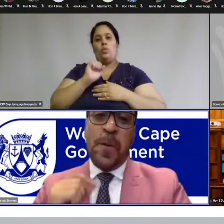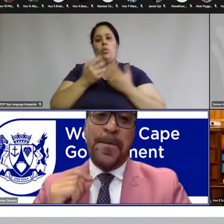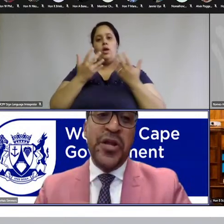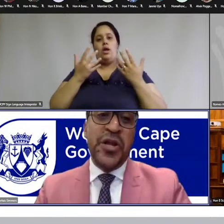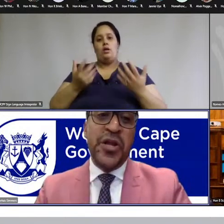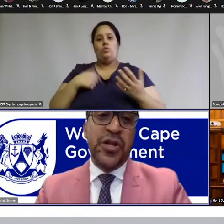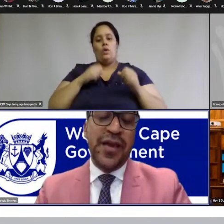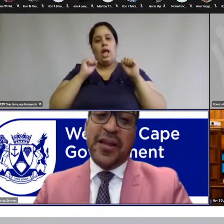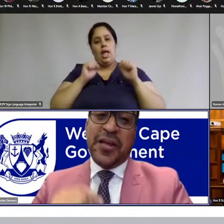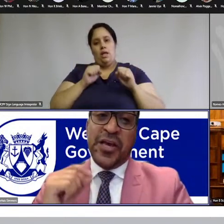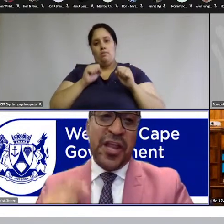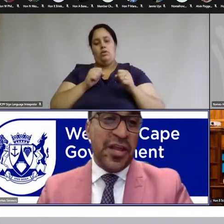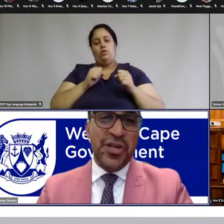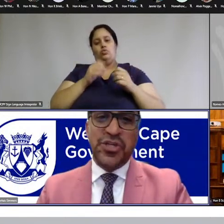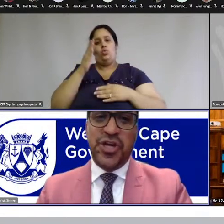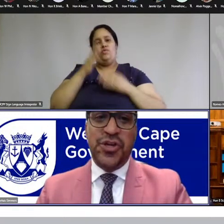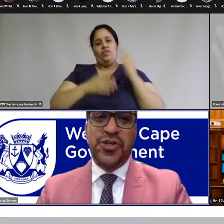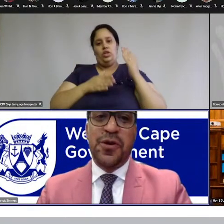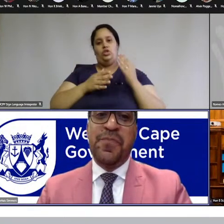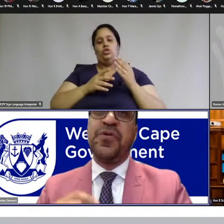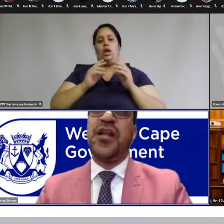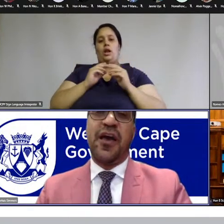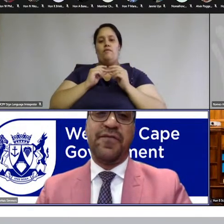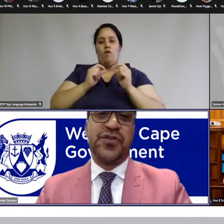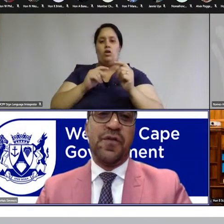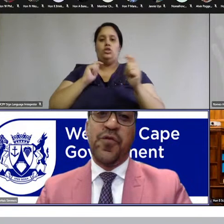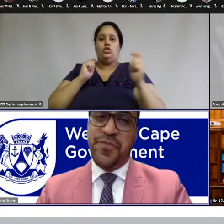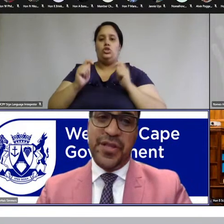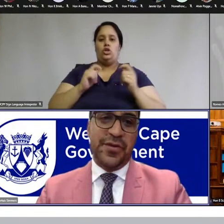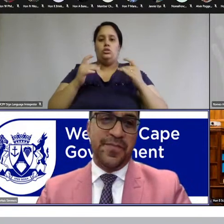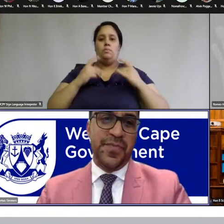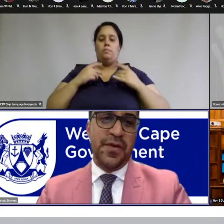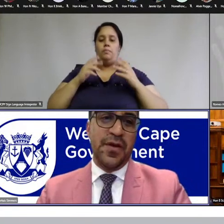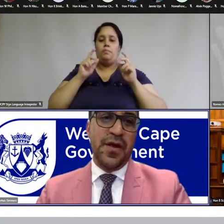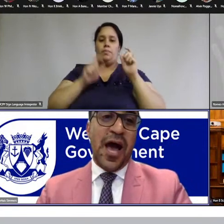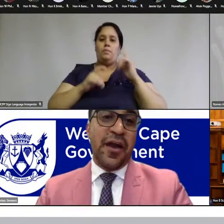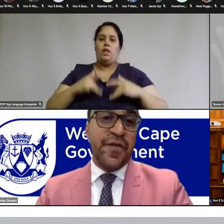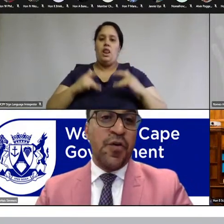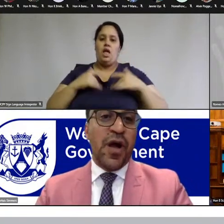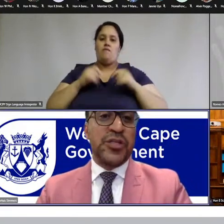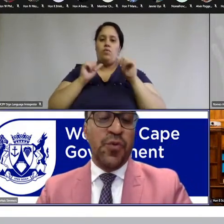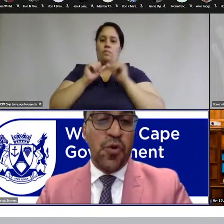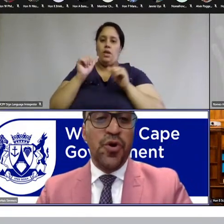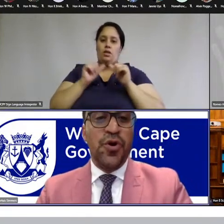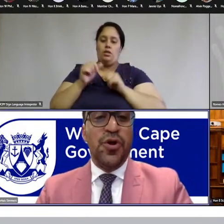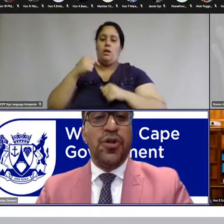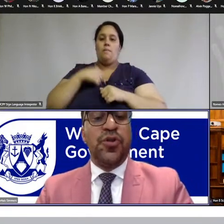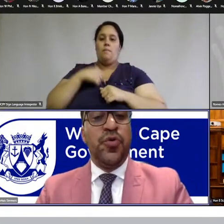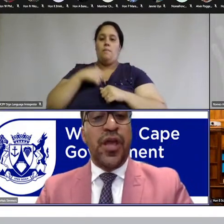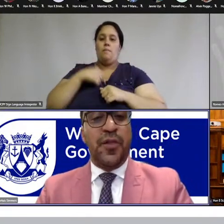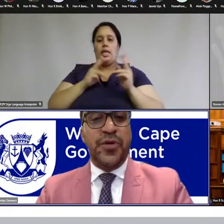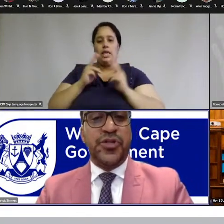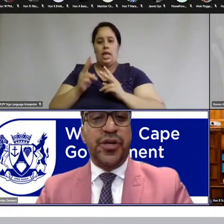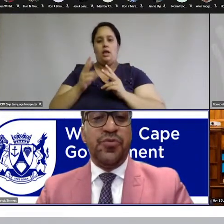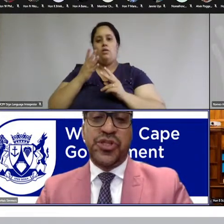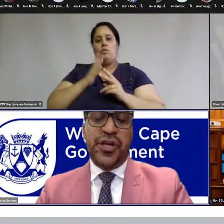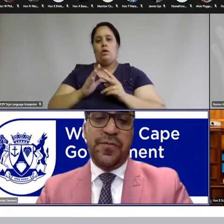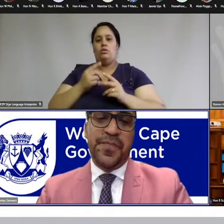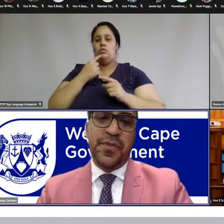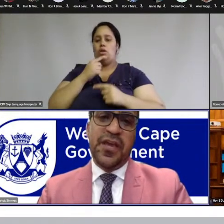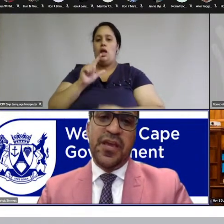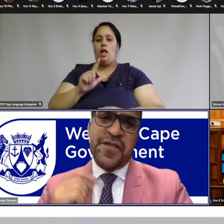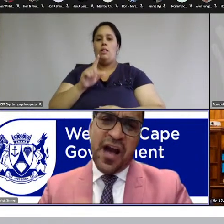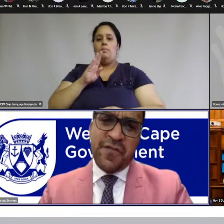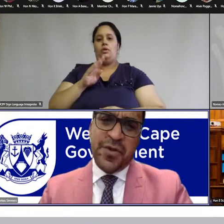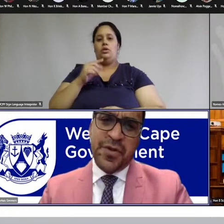we are able to completely and radically change people's lives for the better. I refer once more to LBJ, who